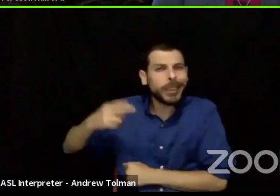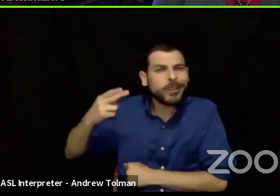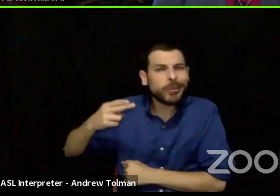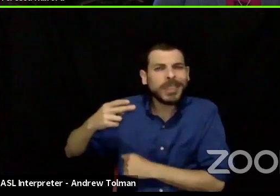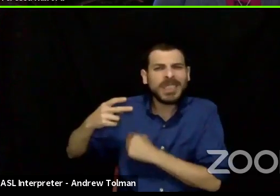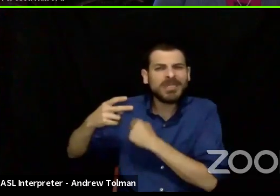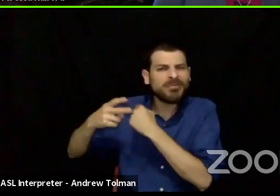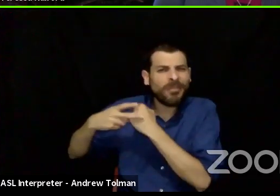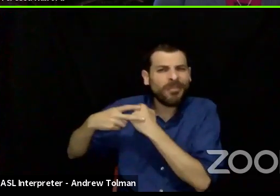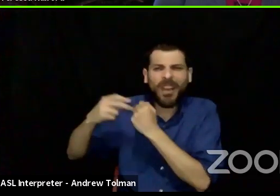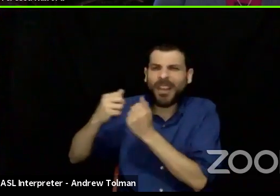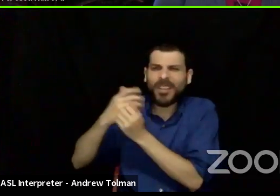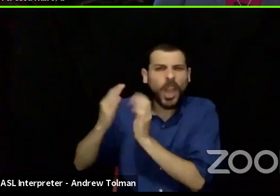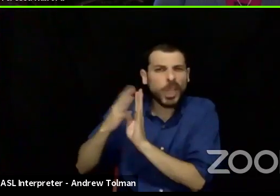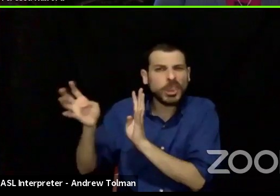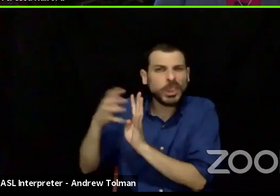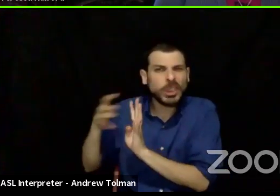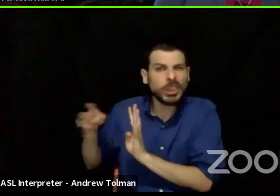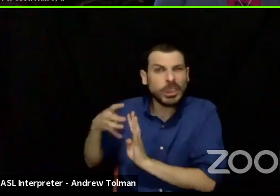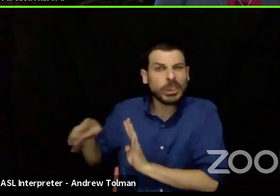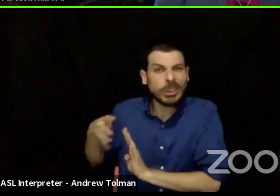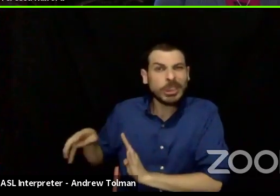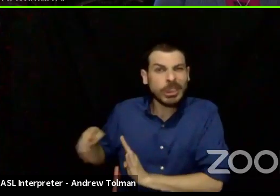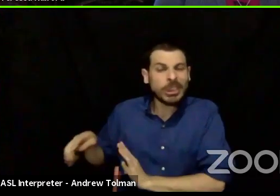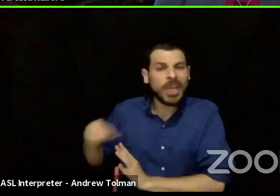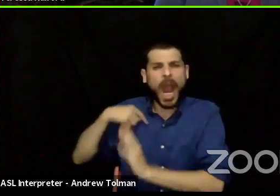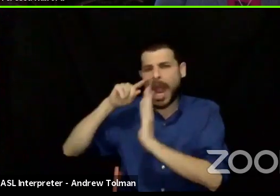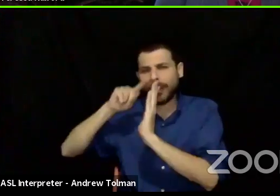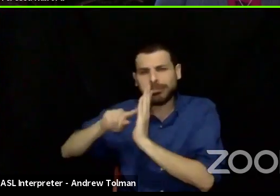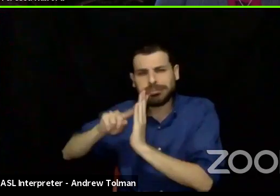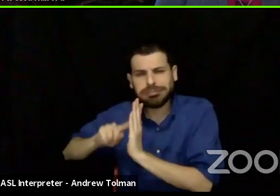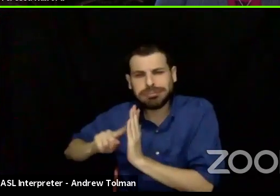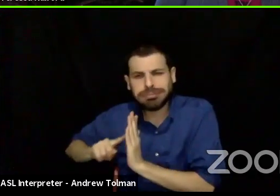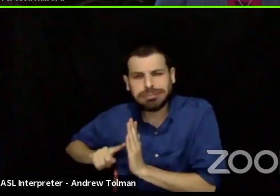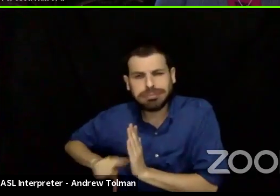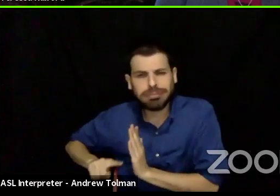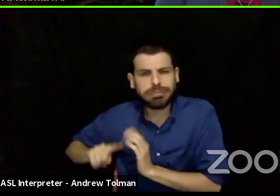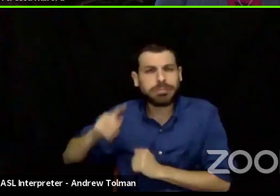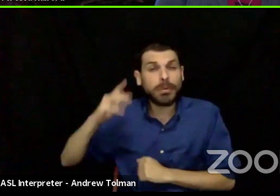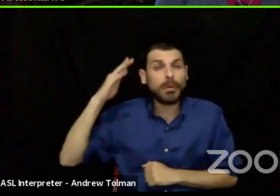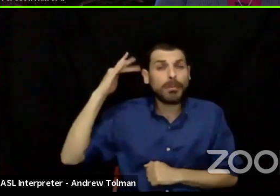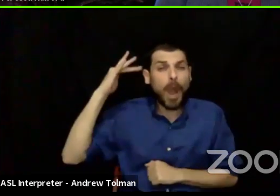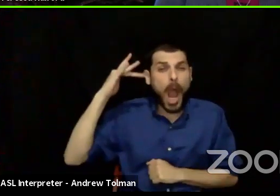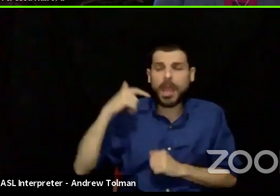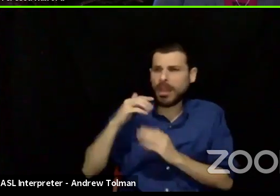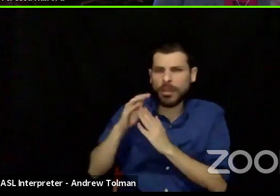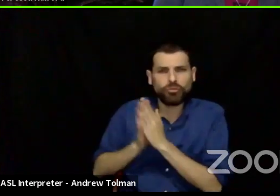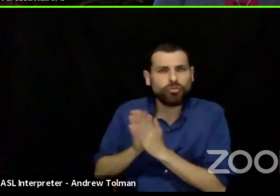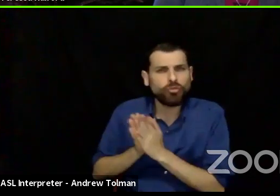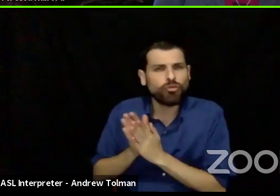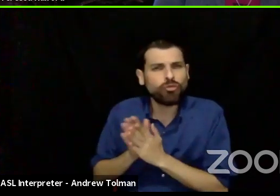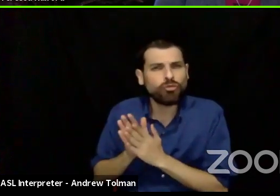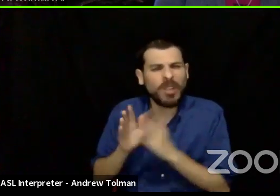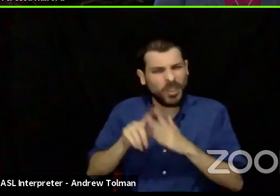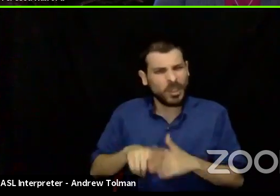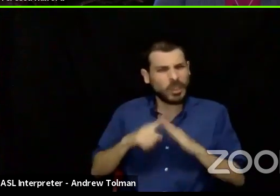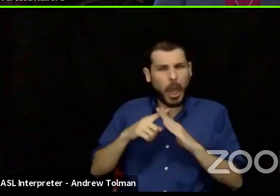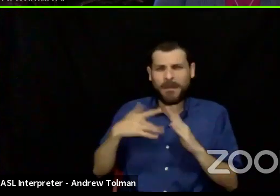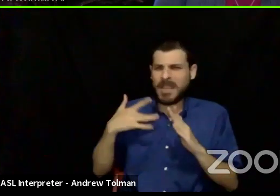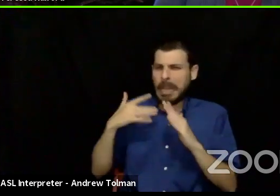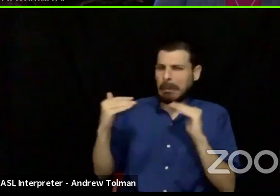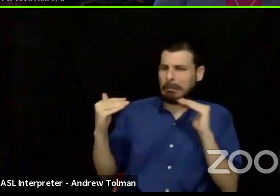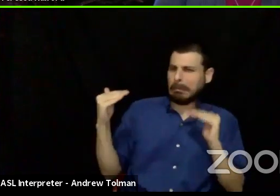and works were the disparities that I was facing, right? I wanted to kind of understand how did they become